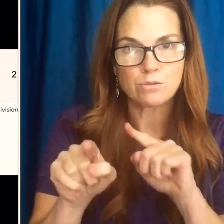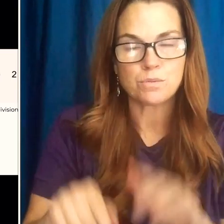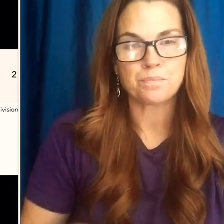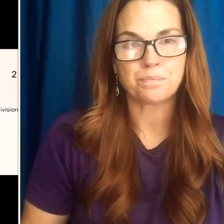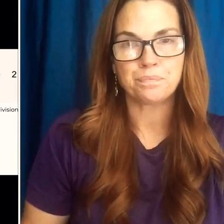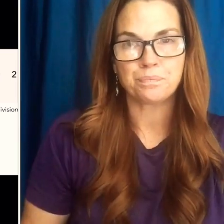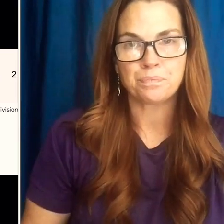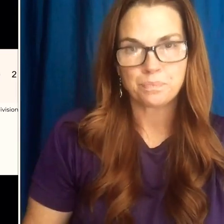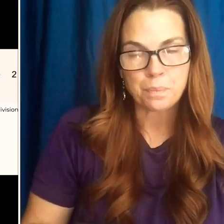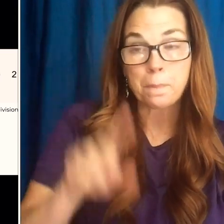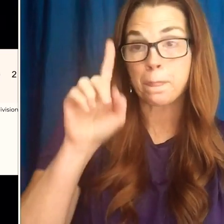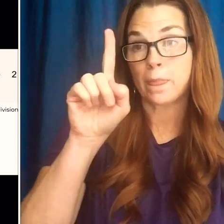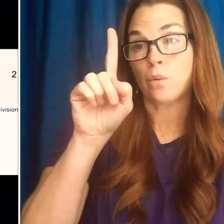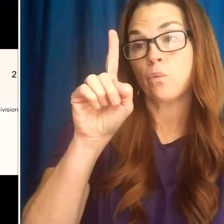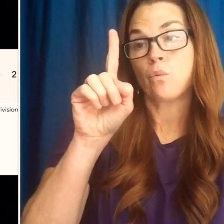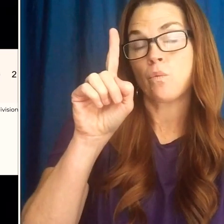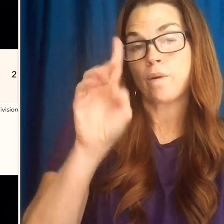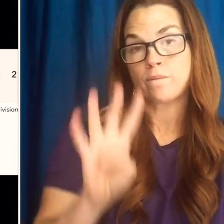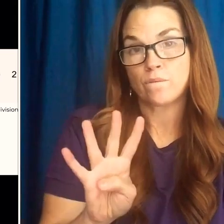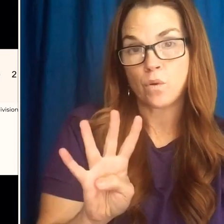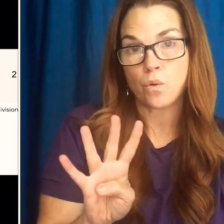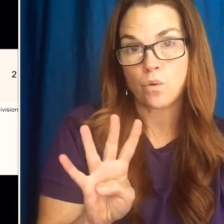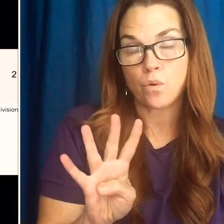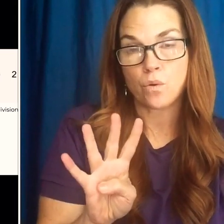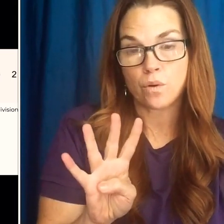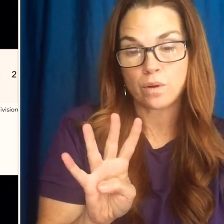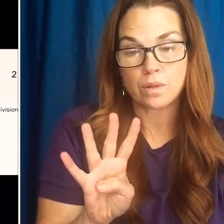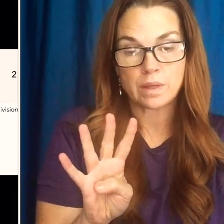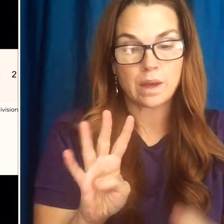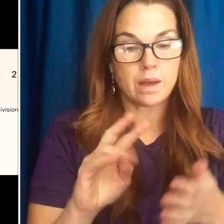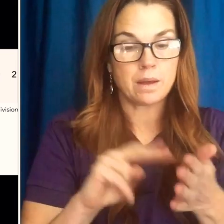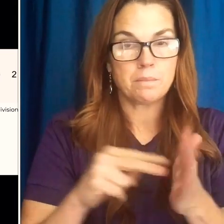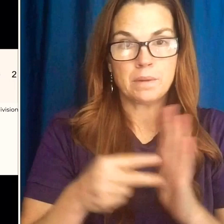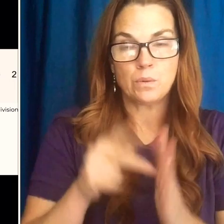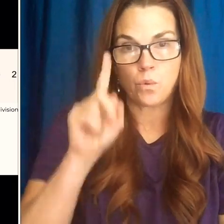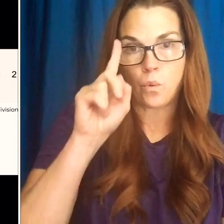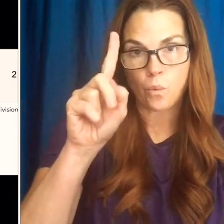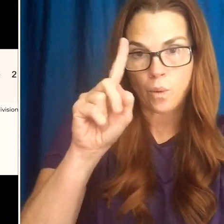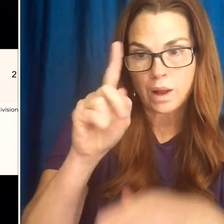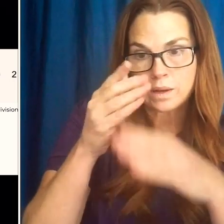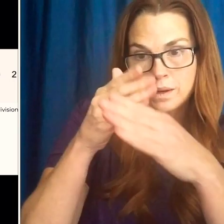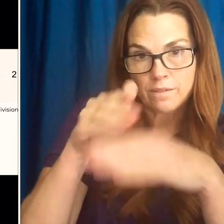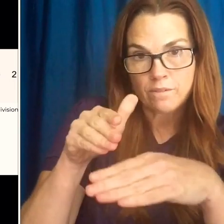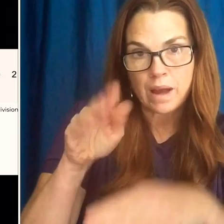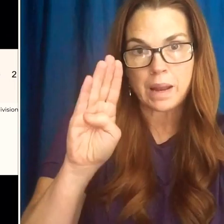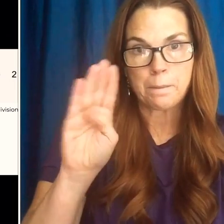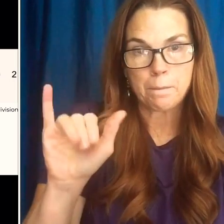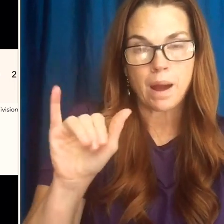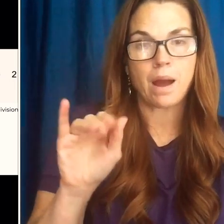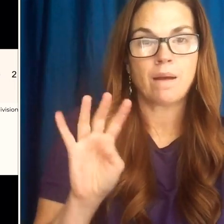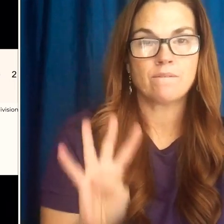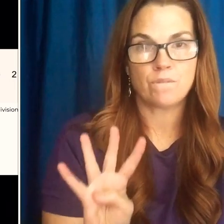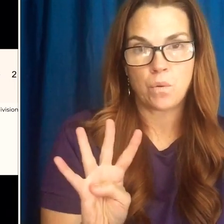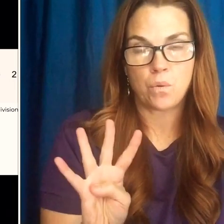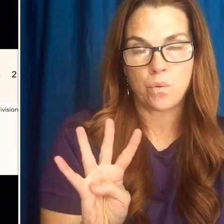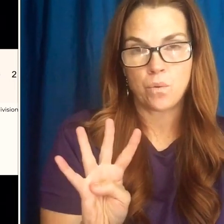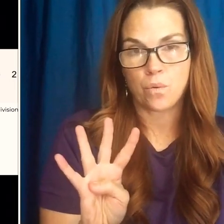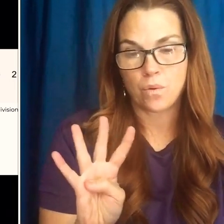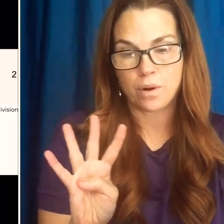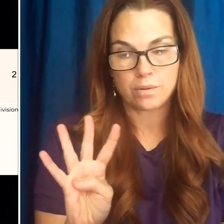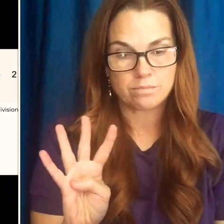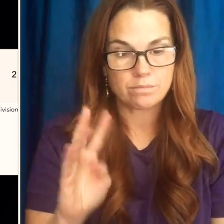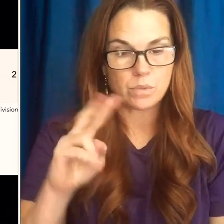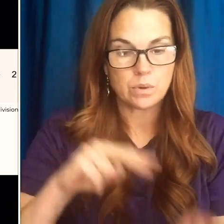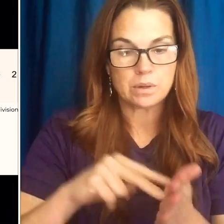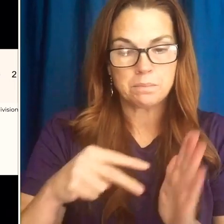or 1/4, is the same as 1 divided by 4, which is the same as 1